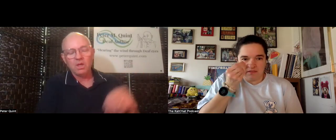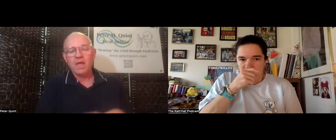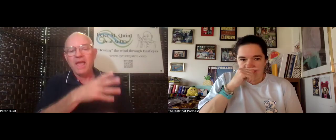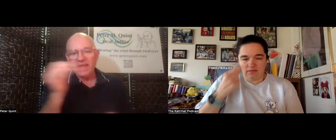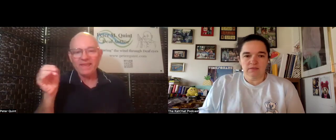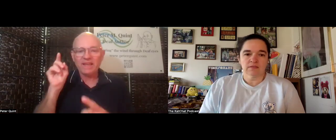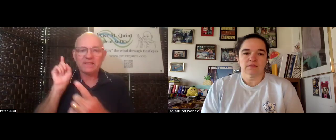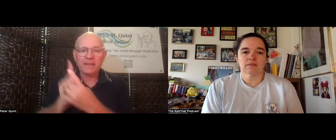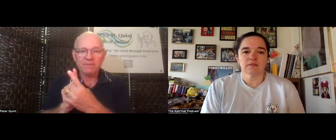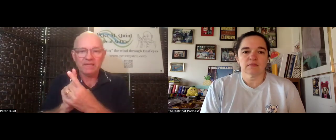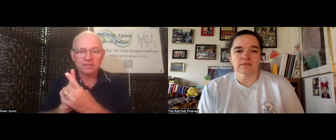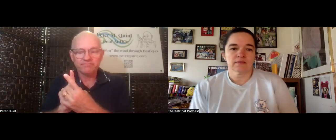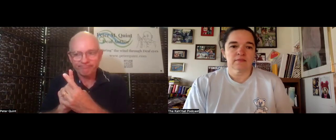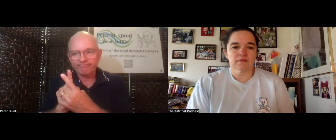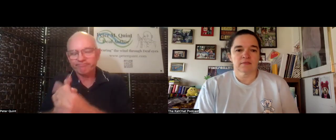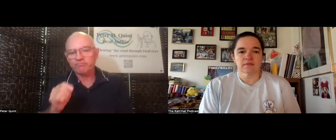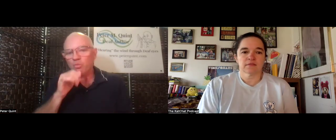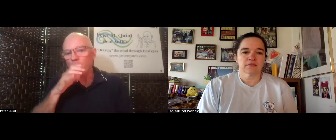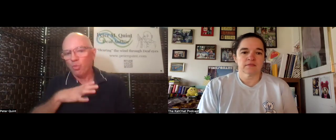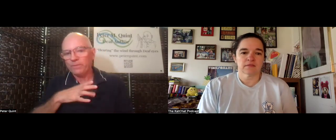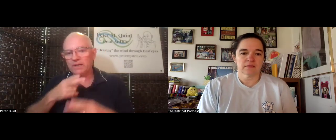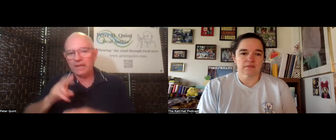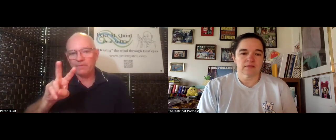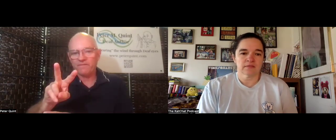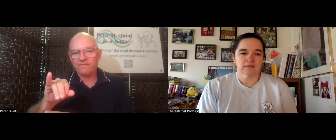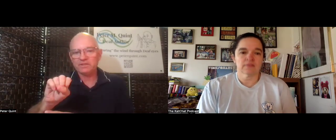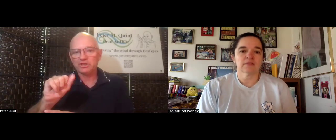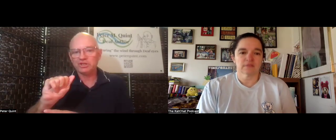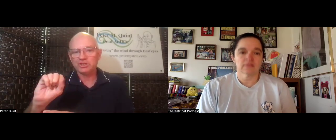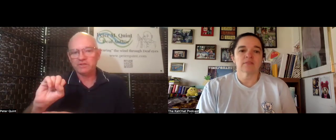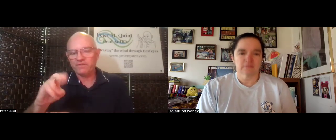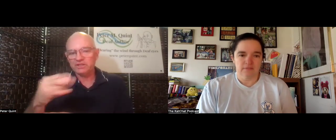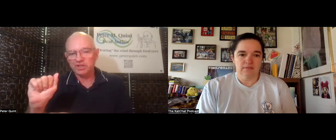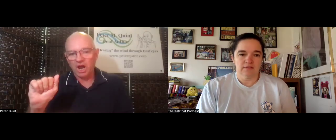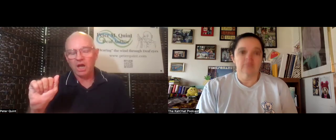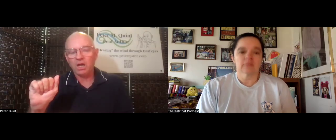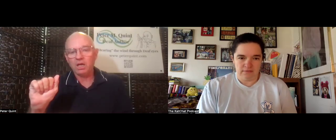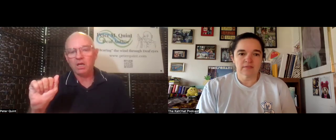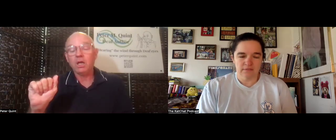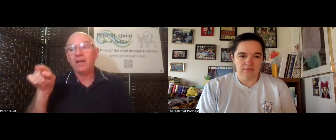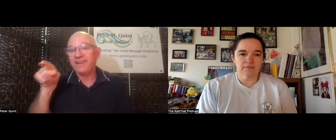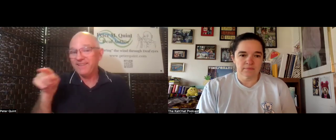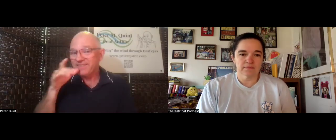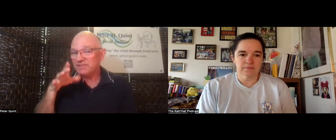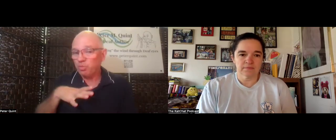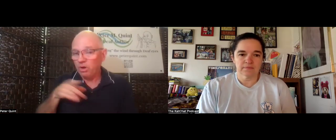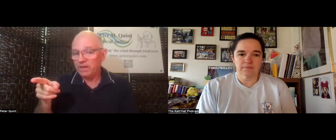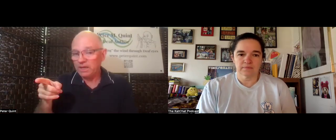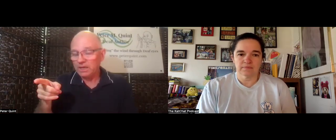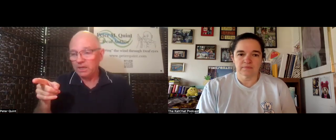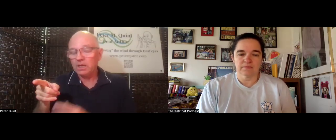both, and they meet a woman named Visha.